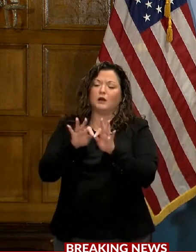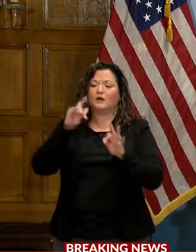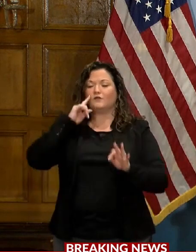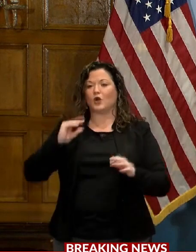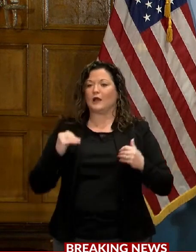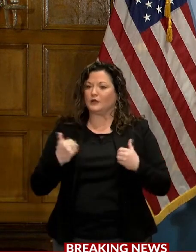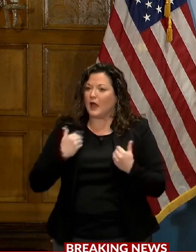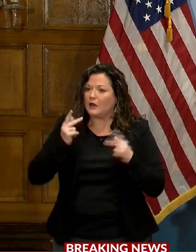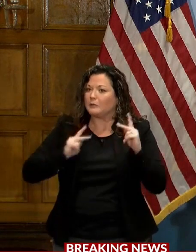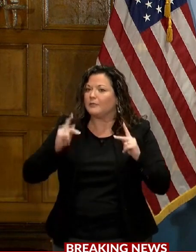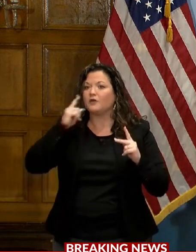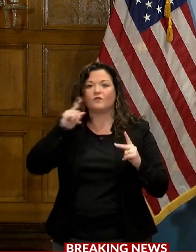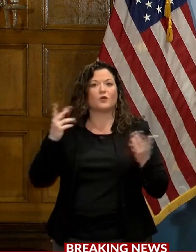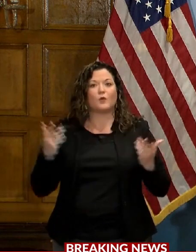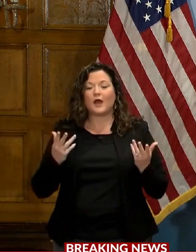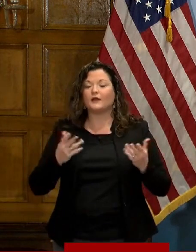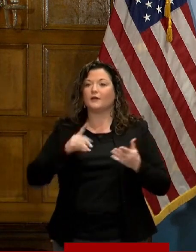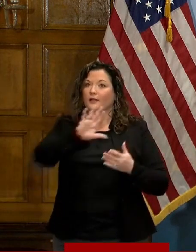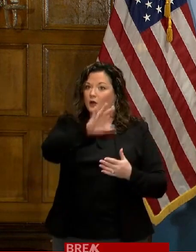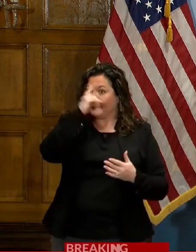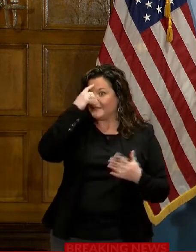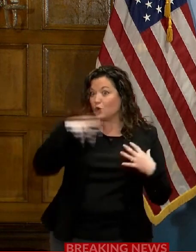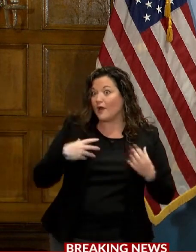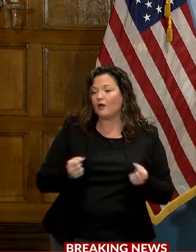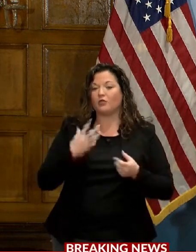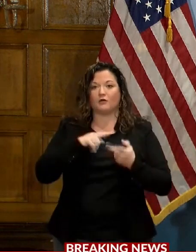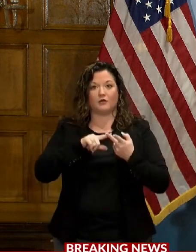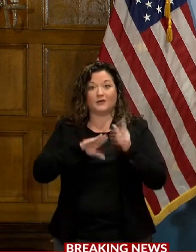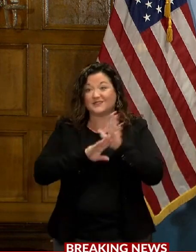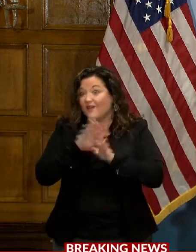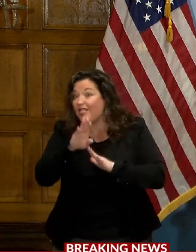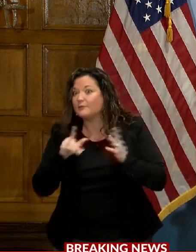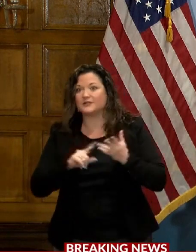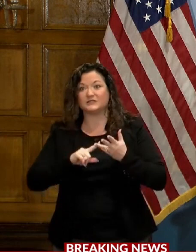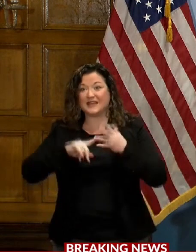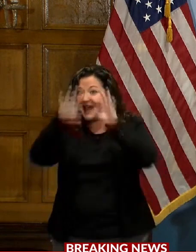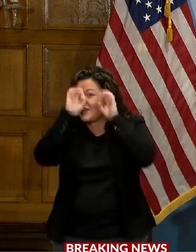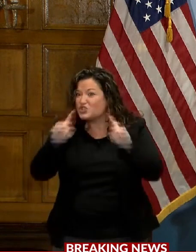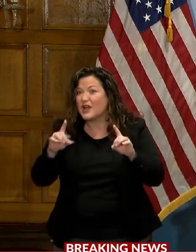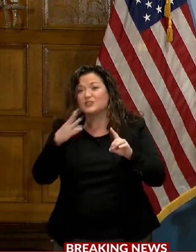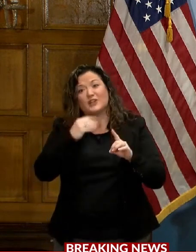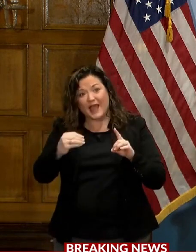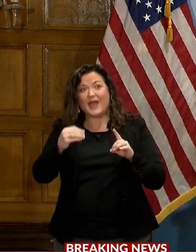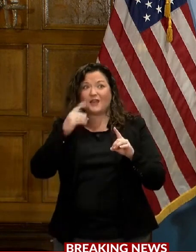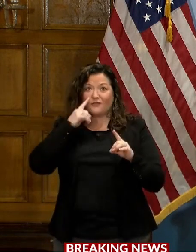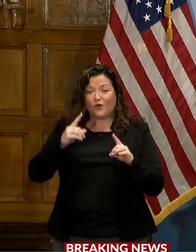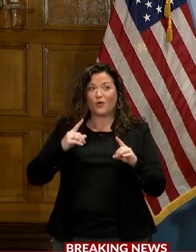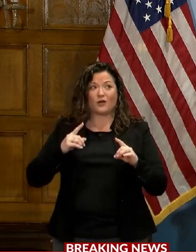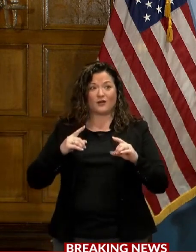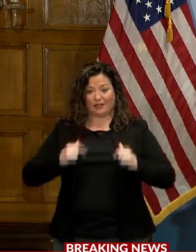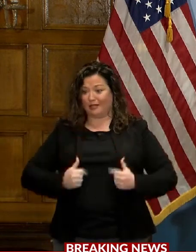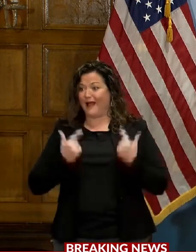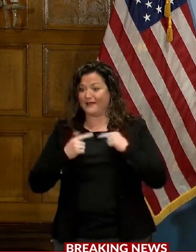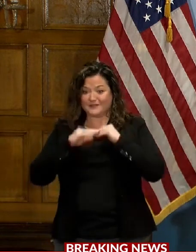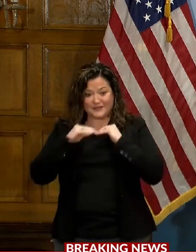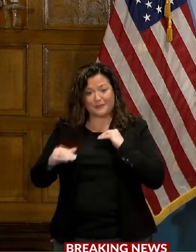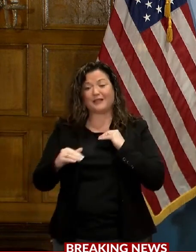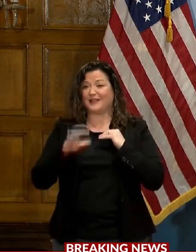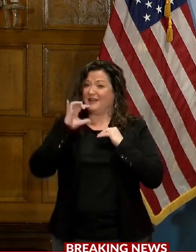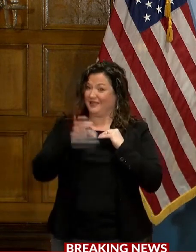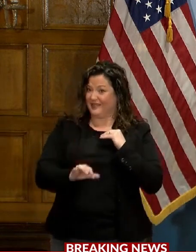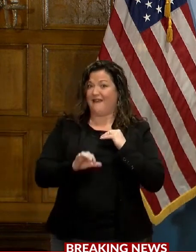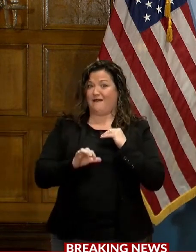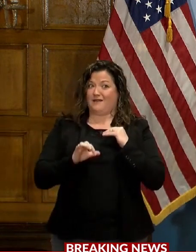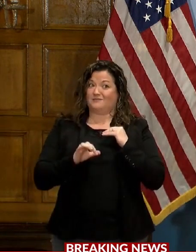mental health, for their development, for their education, and for the stability in life that in-classroom